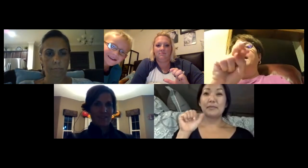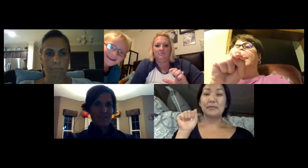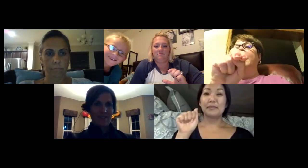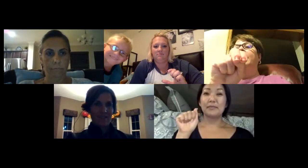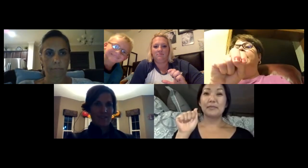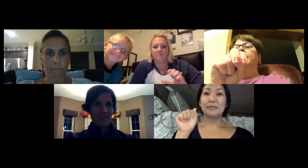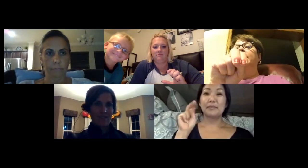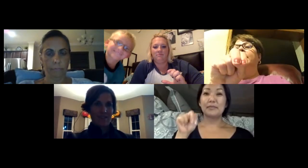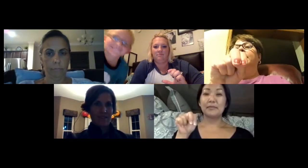Susan.